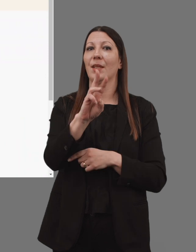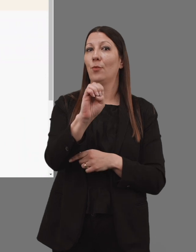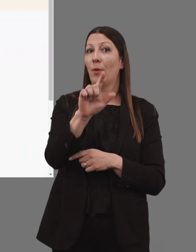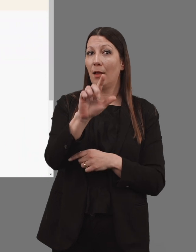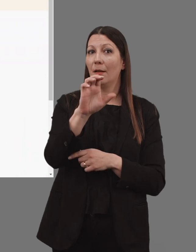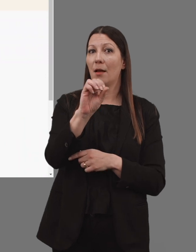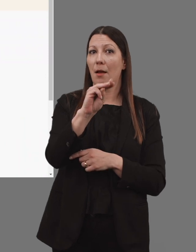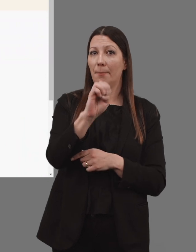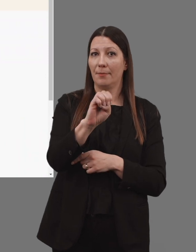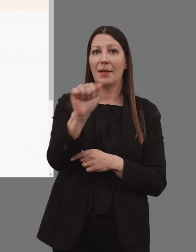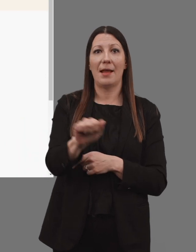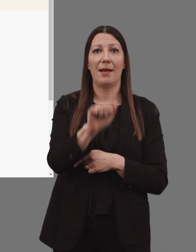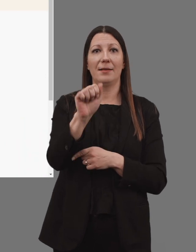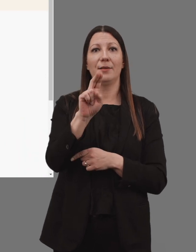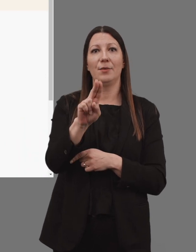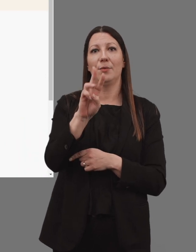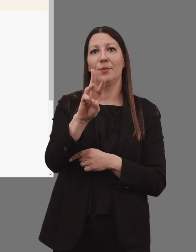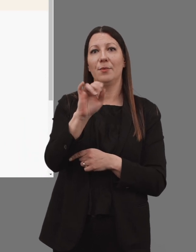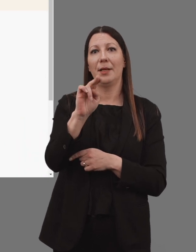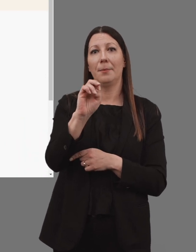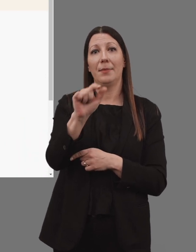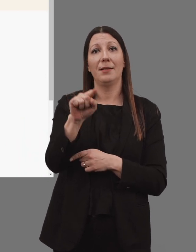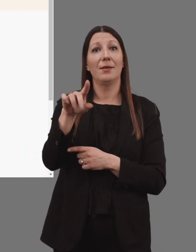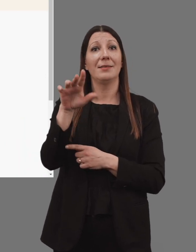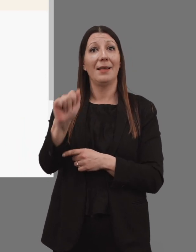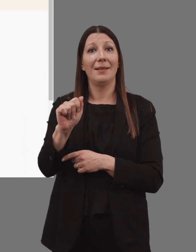welcome@uwinnipeg.ca, and we'd be happy to help walk you through that.